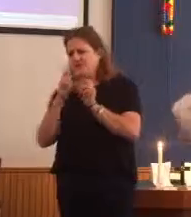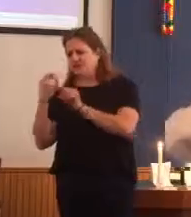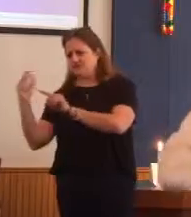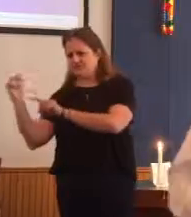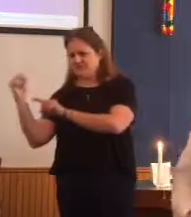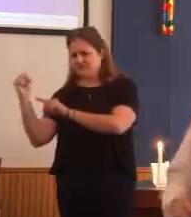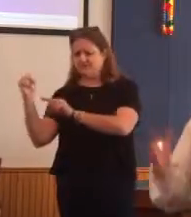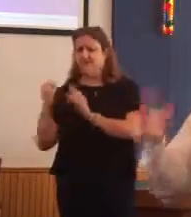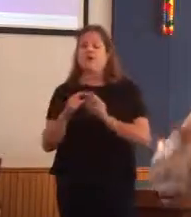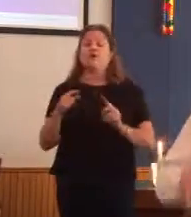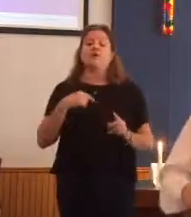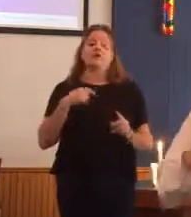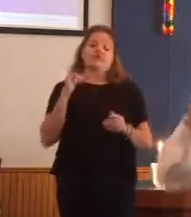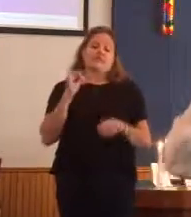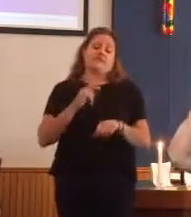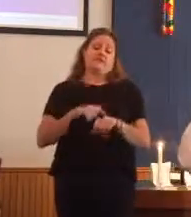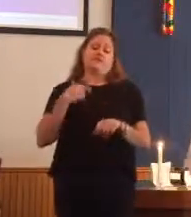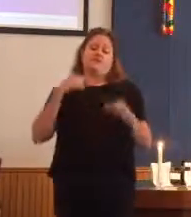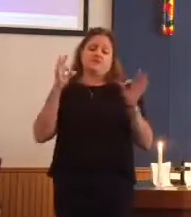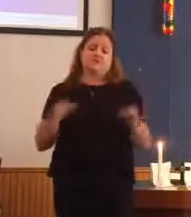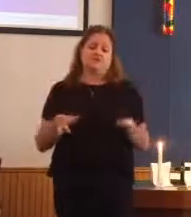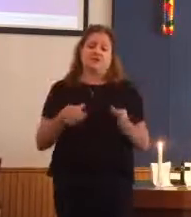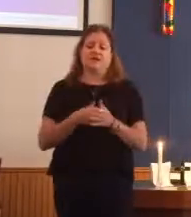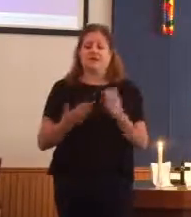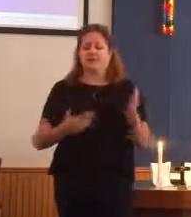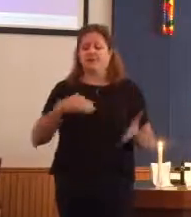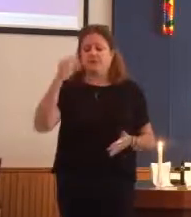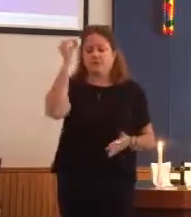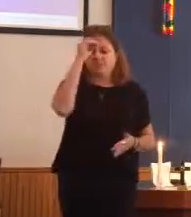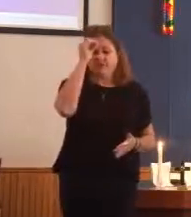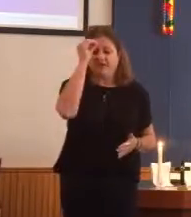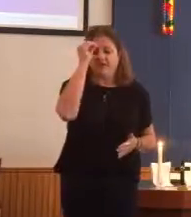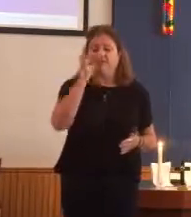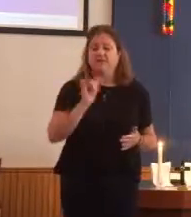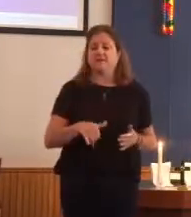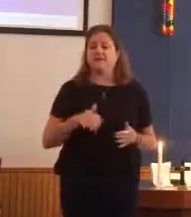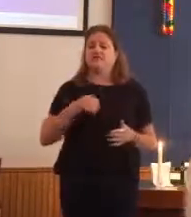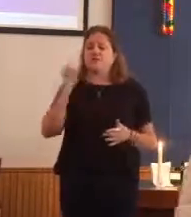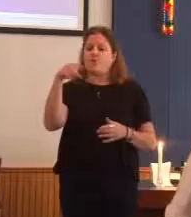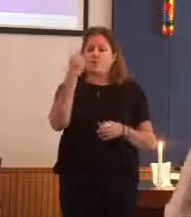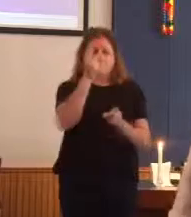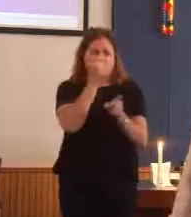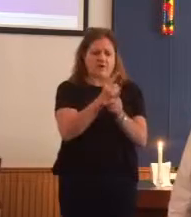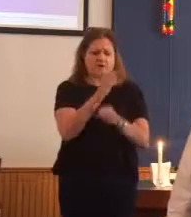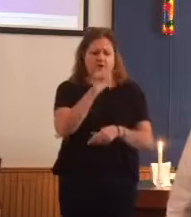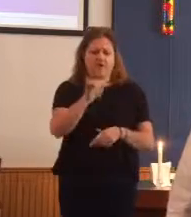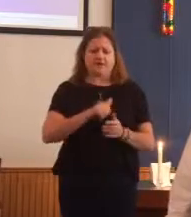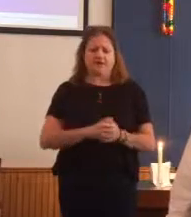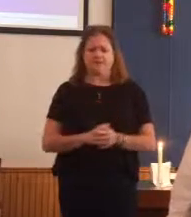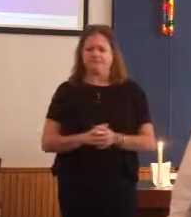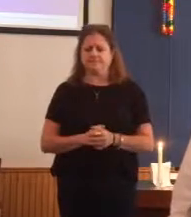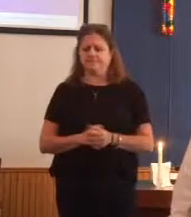When we decide that our way or our opinion is the only correct one,